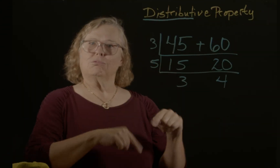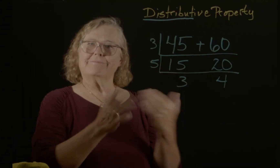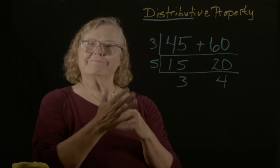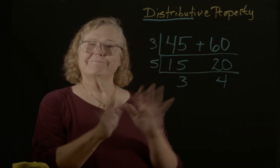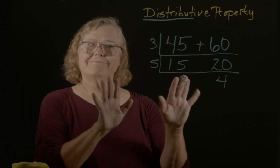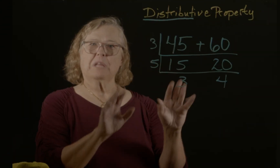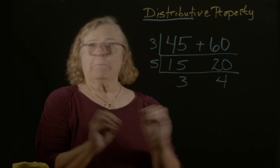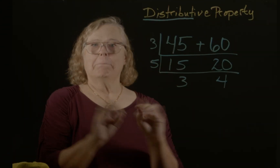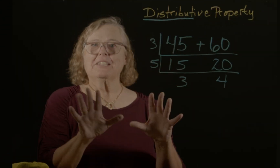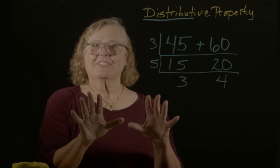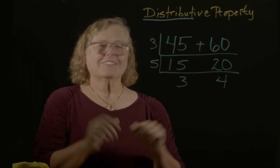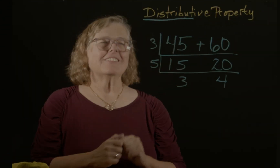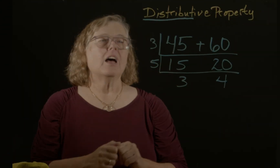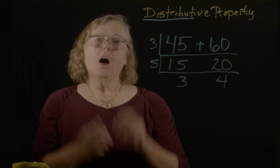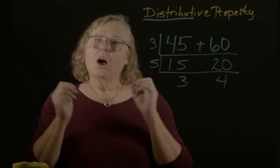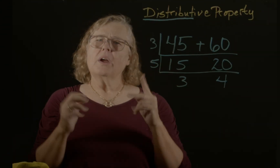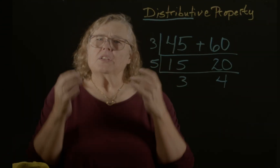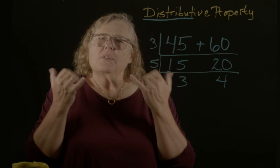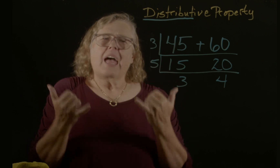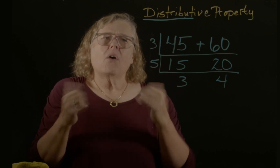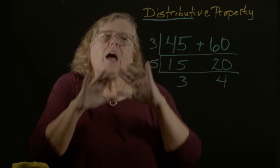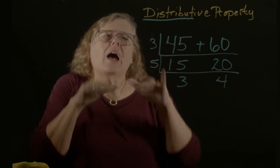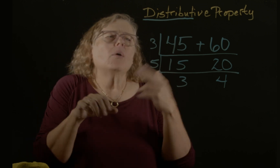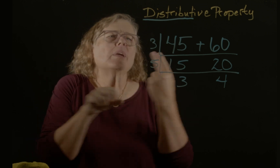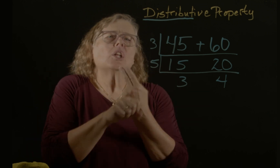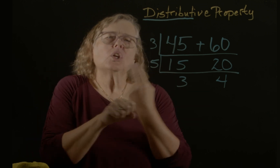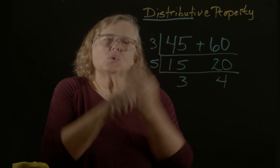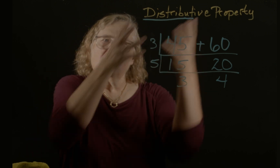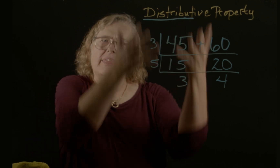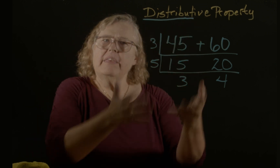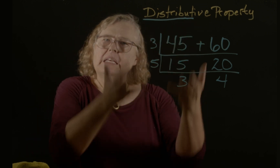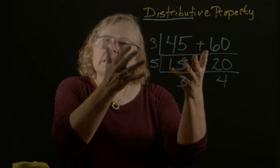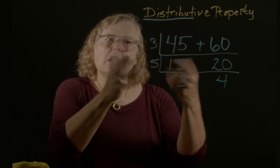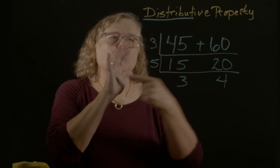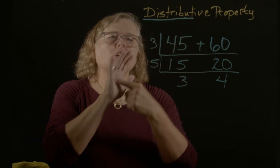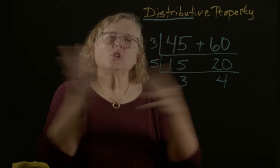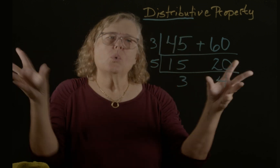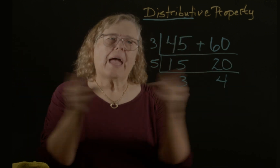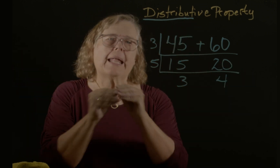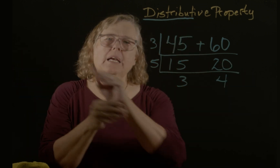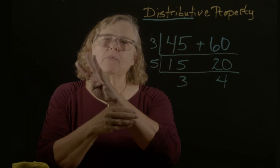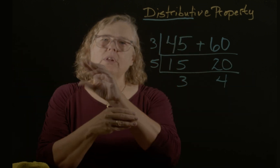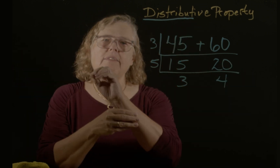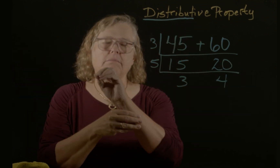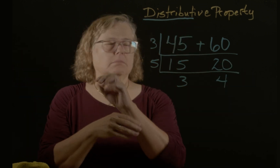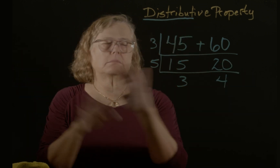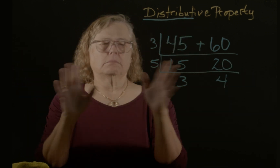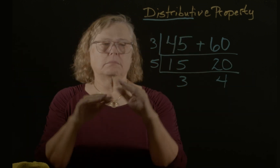back. All right, hey, we're back here again. It's just like magic. All right, now we want to know, how are we going to use this to show how